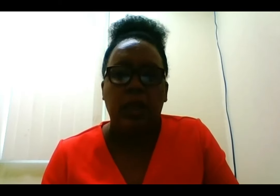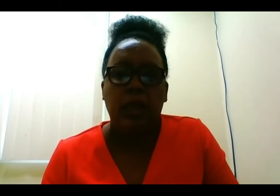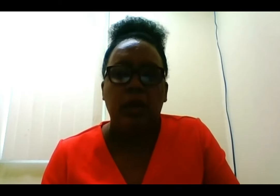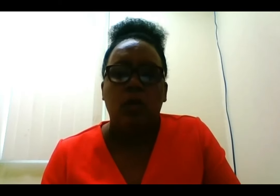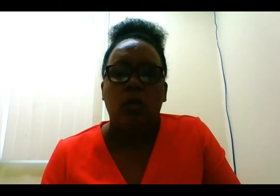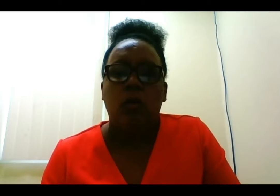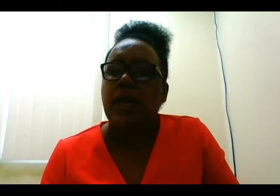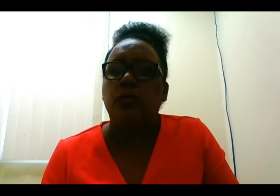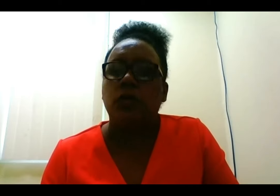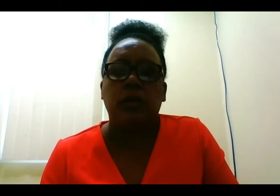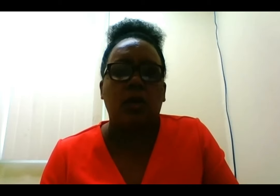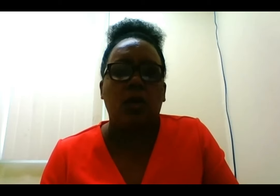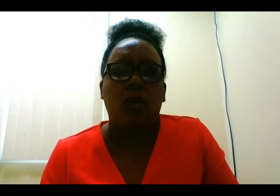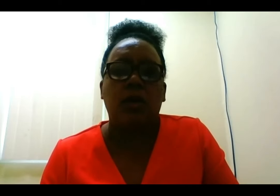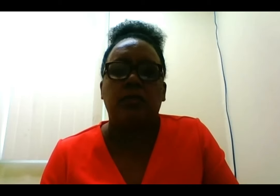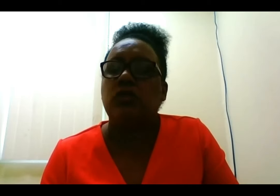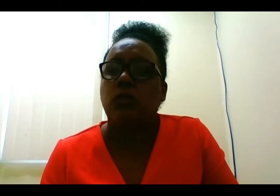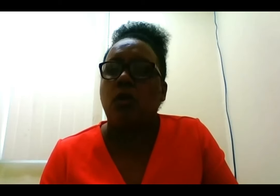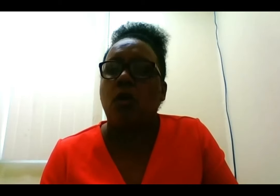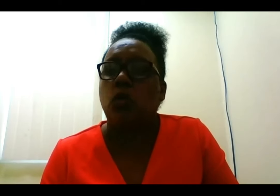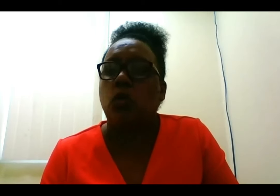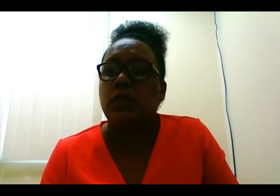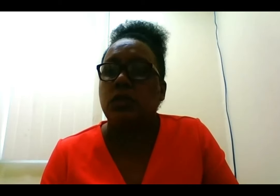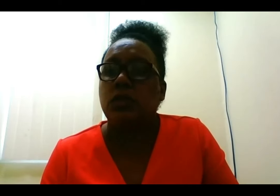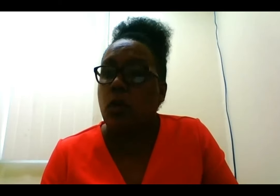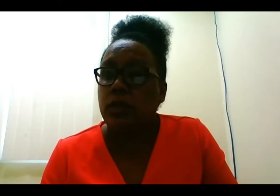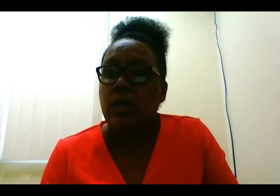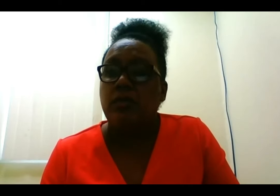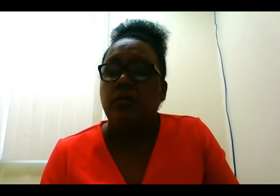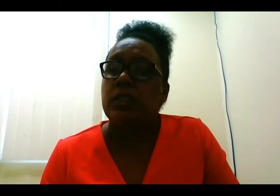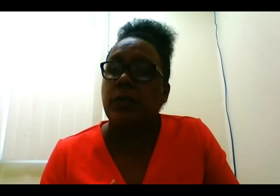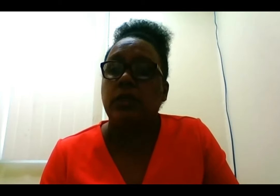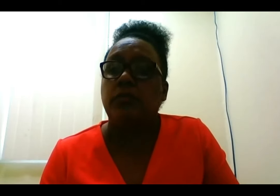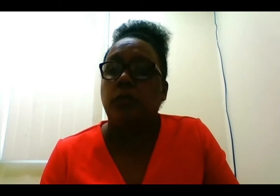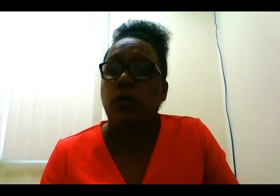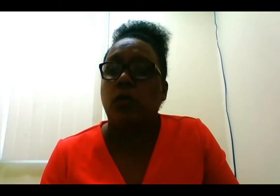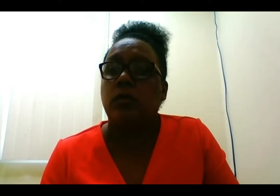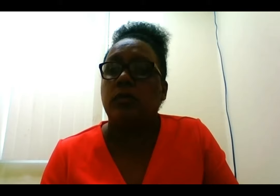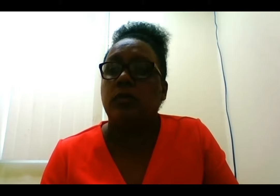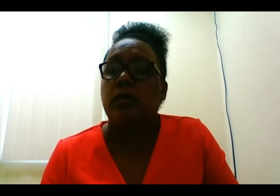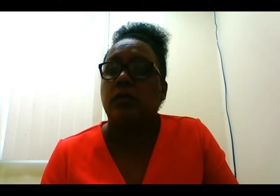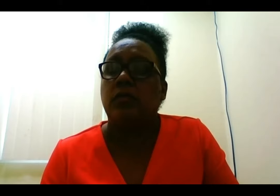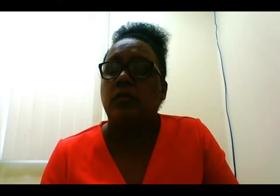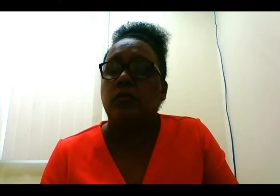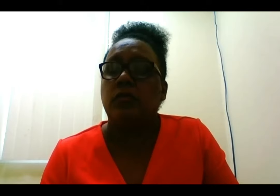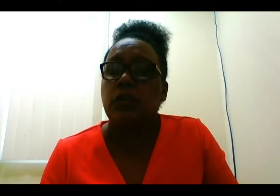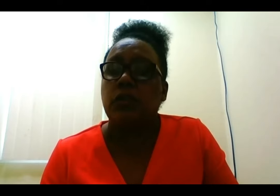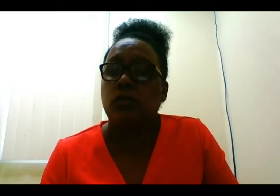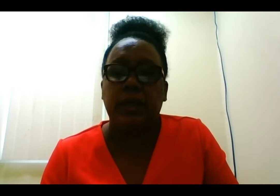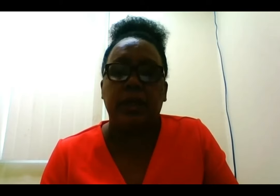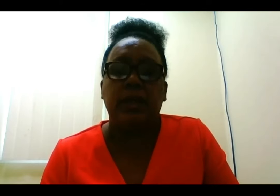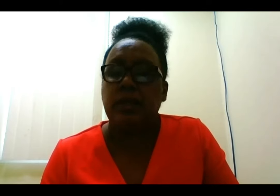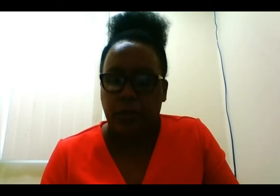We have what we would call a very strong, robust support, especially for the visually impaired and the